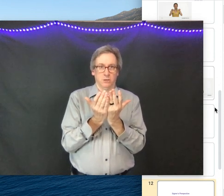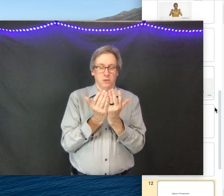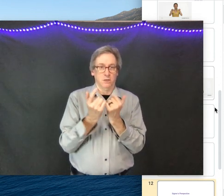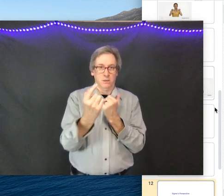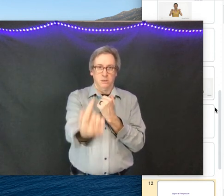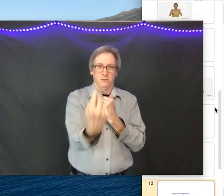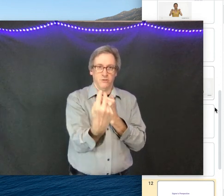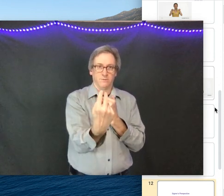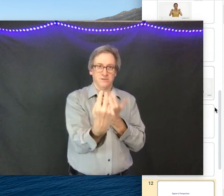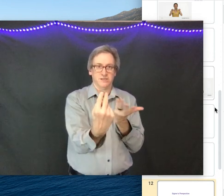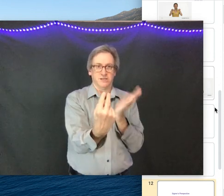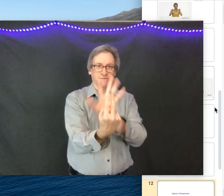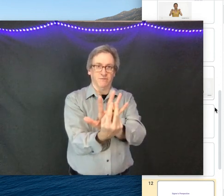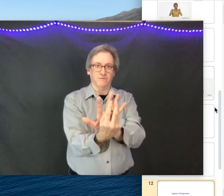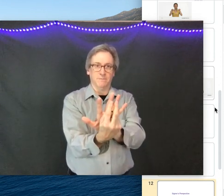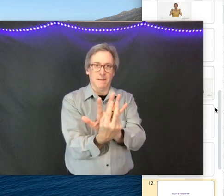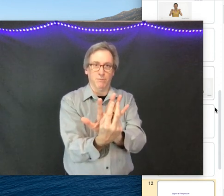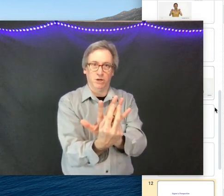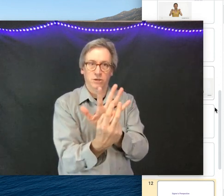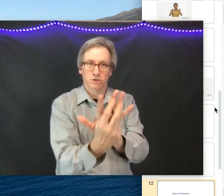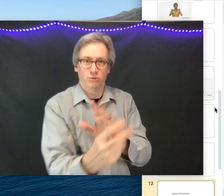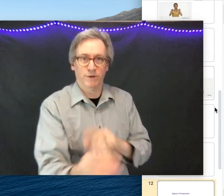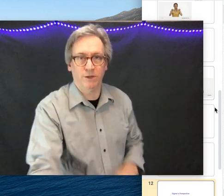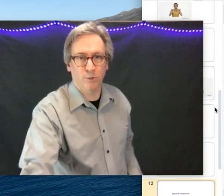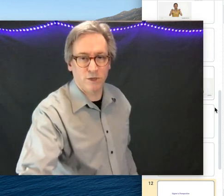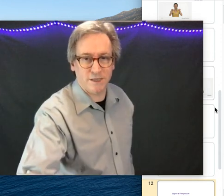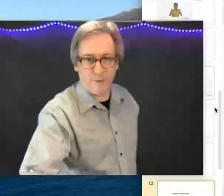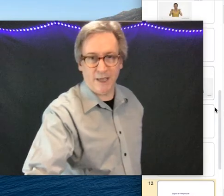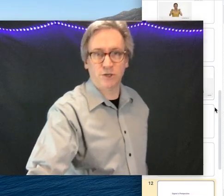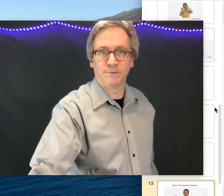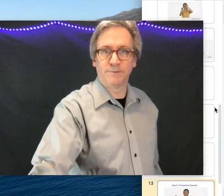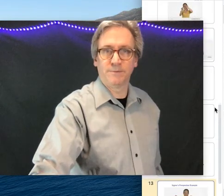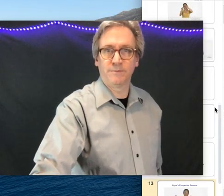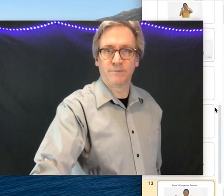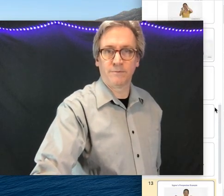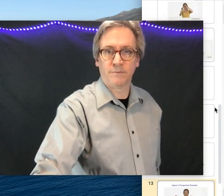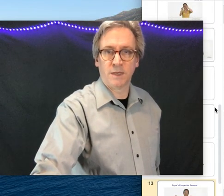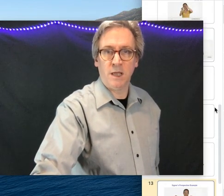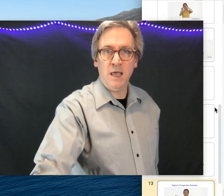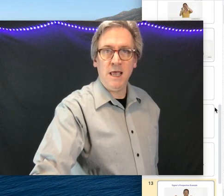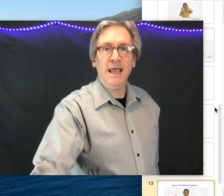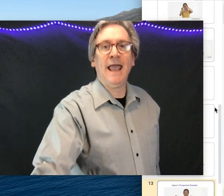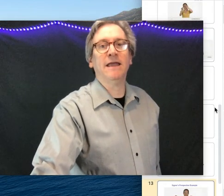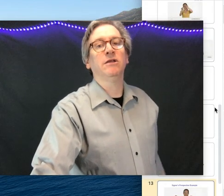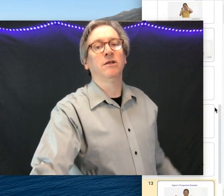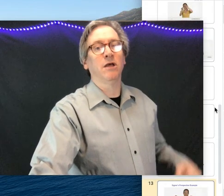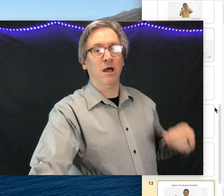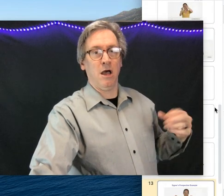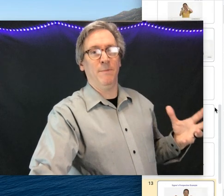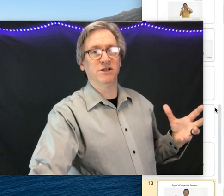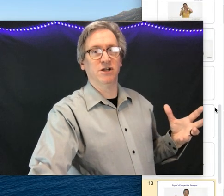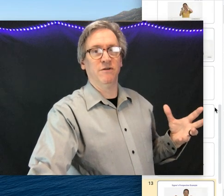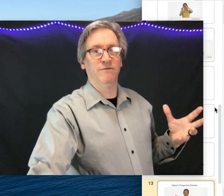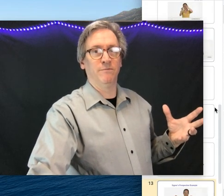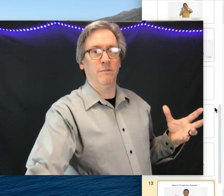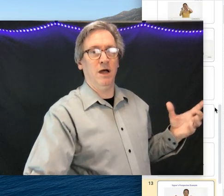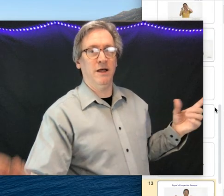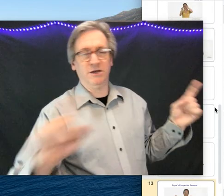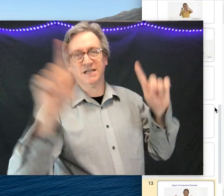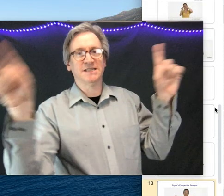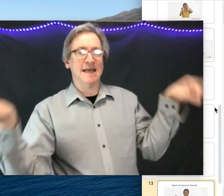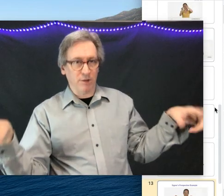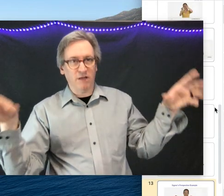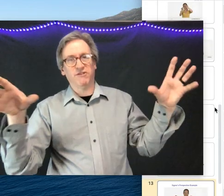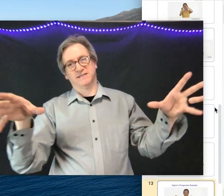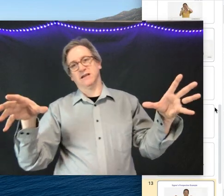page. The other person is going to have to flip that book to read the words on the page. And a bunch of,